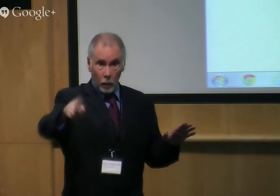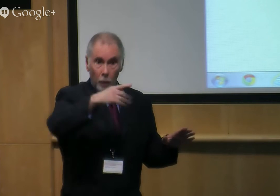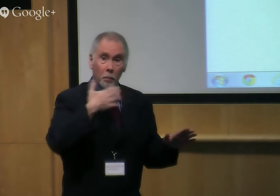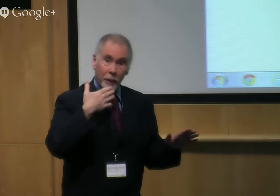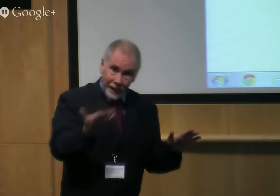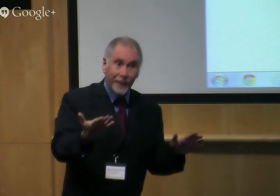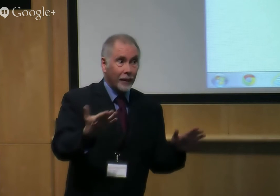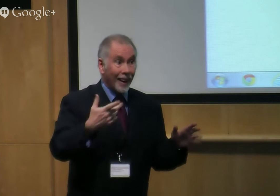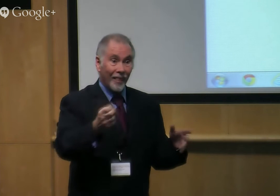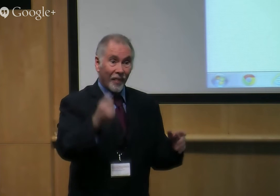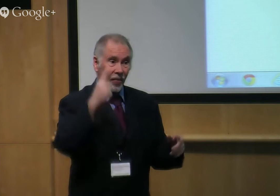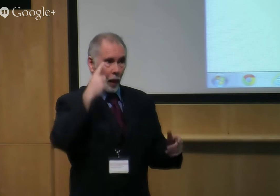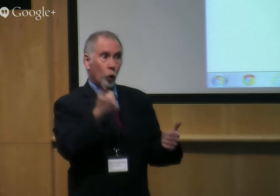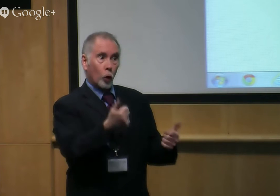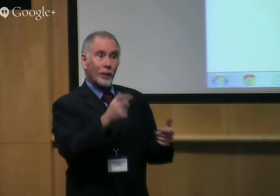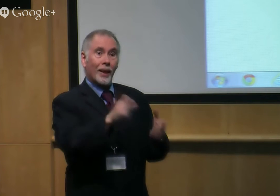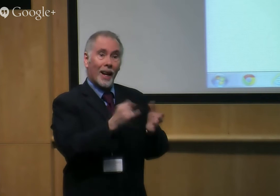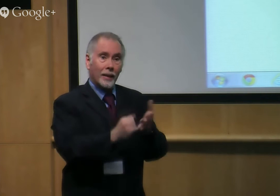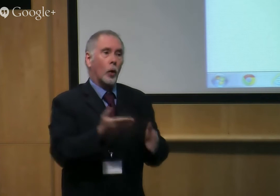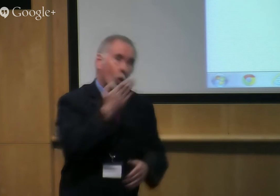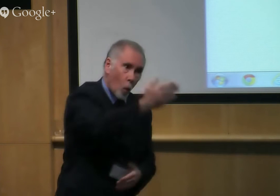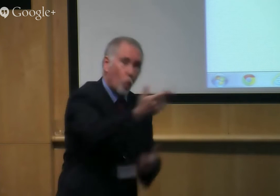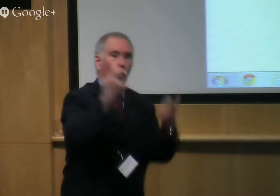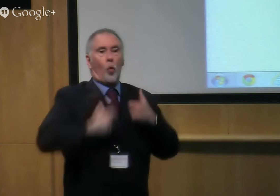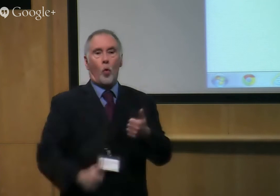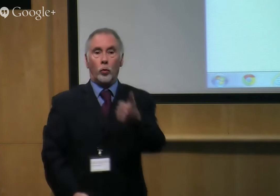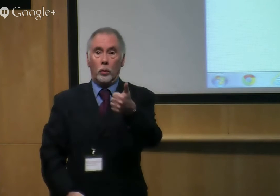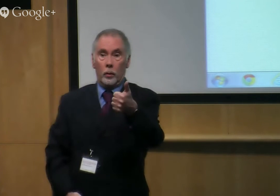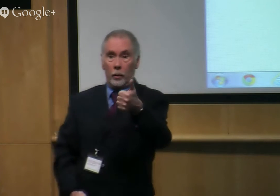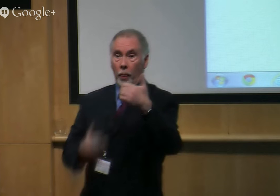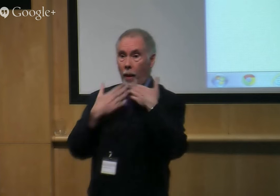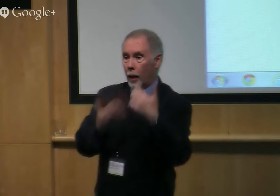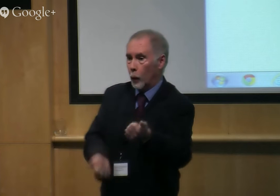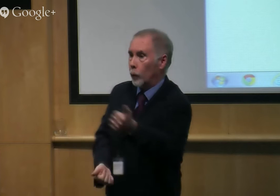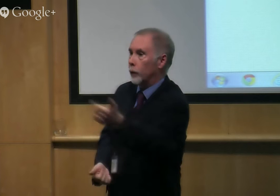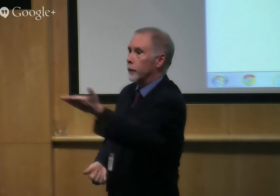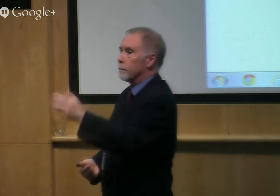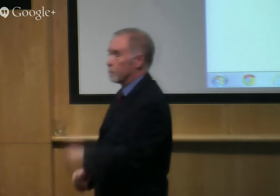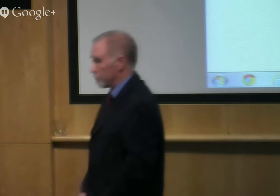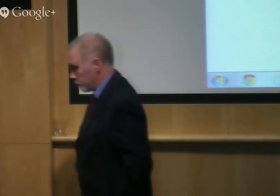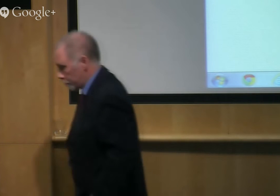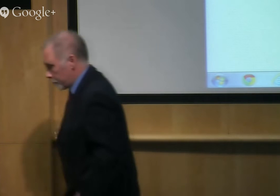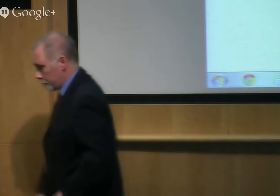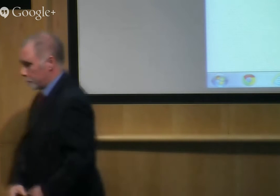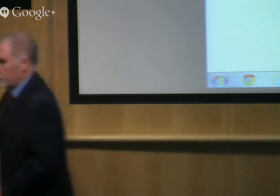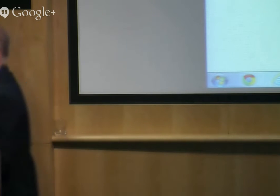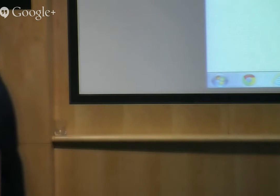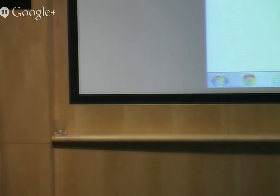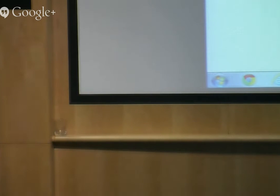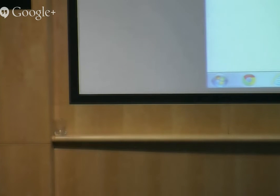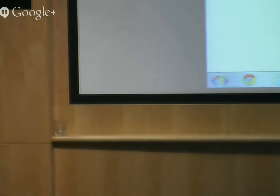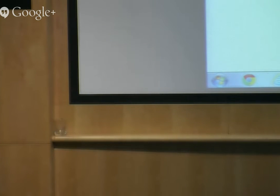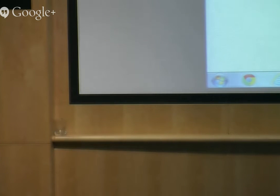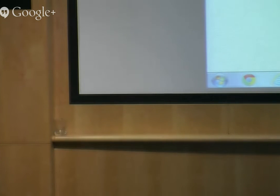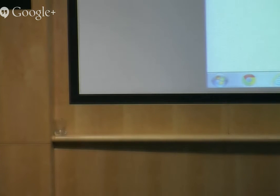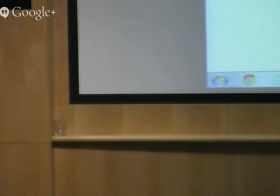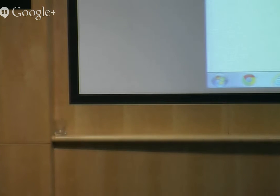take these health authorities to court? And what they've said just now is you don't have the numbers. So we need you to feed into